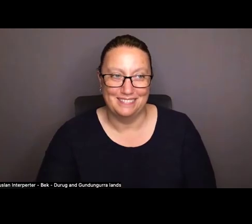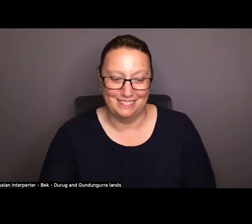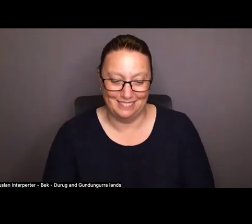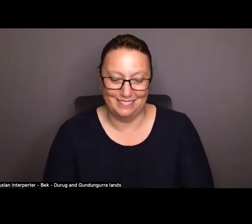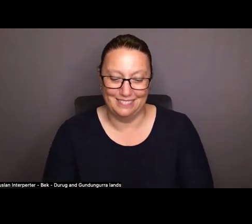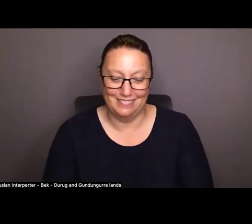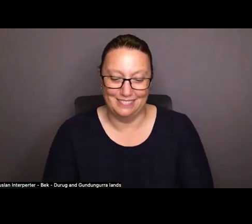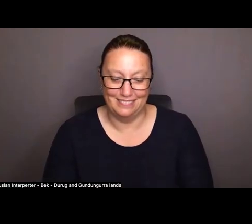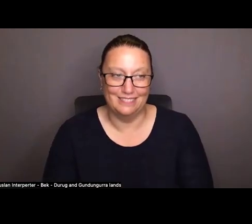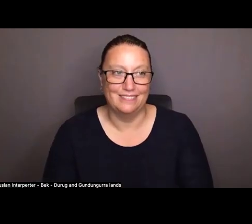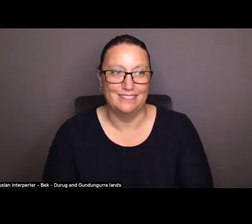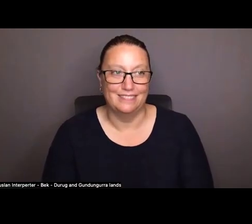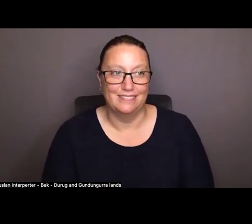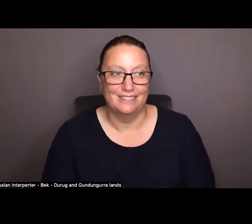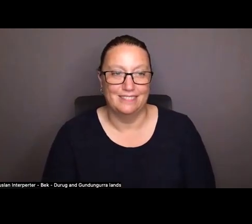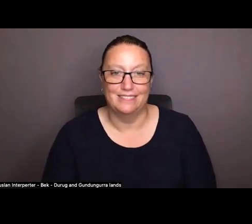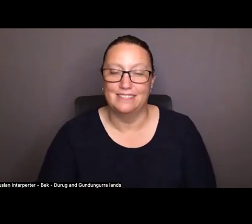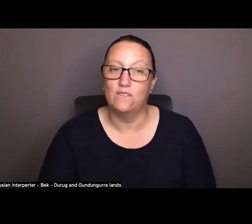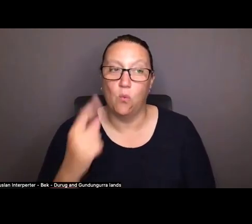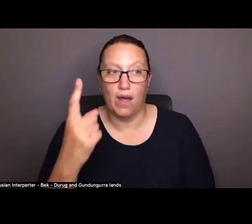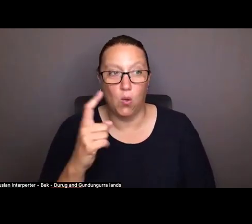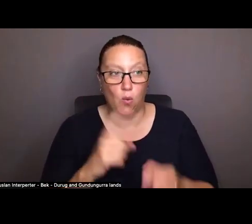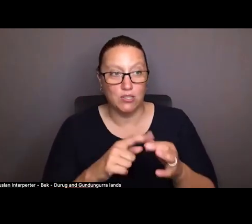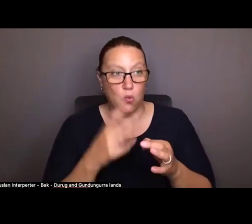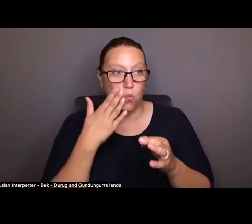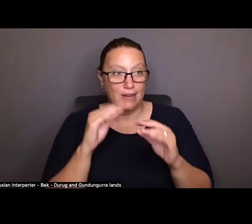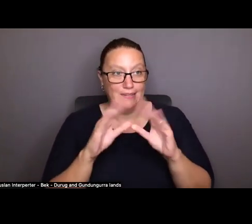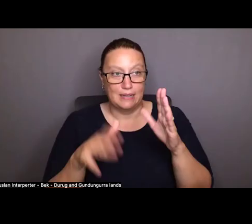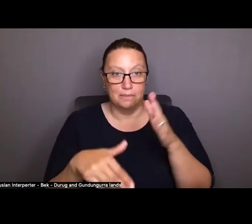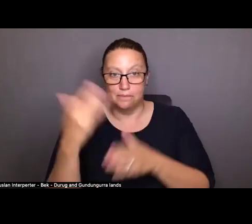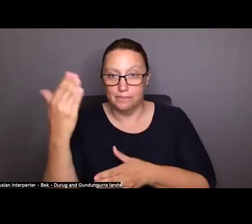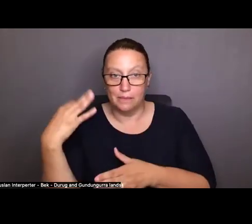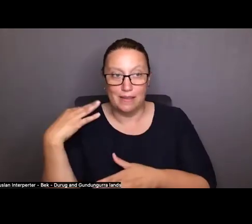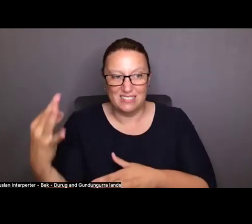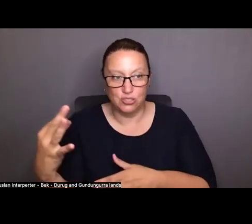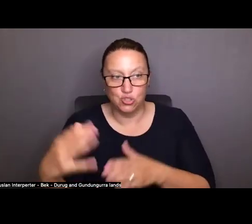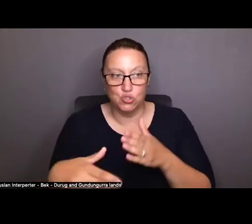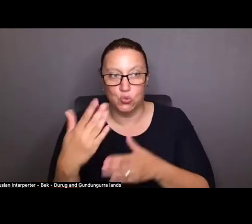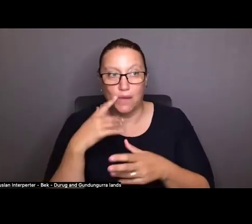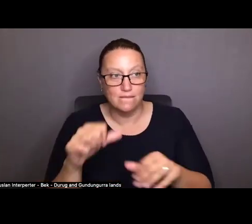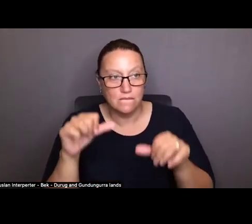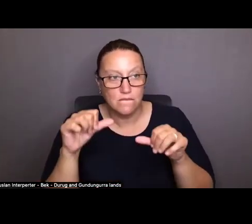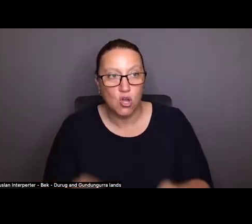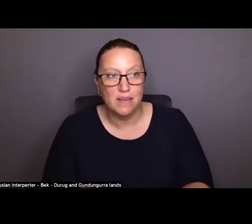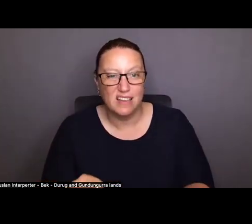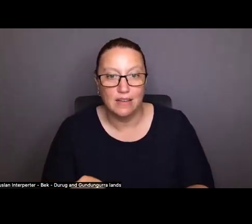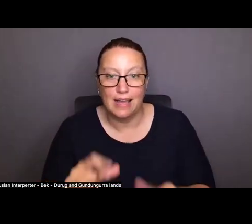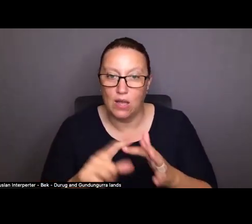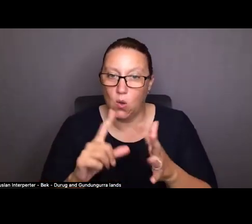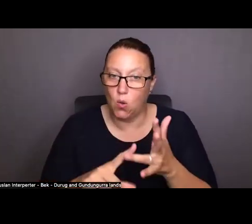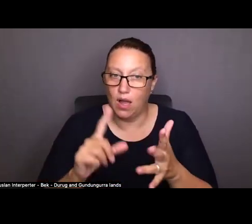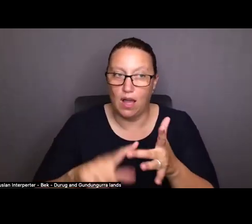So yeah, we did have a question just clarifying when our application's due, and Yep. I'm just confirming that expressions of interest